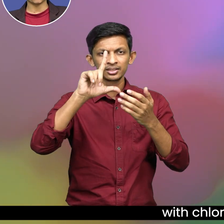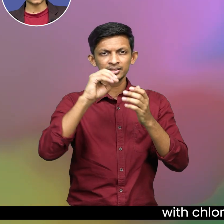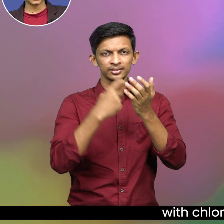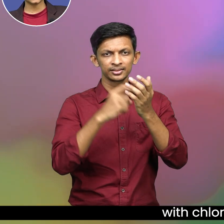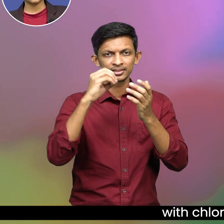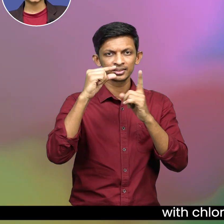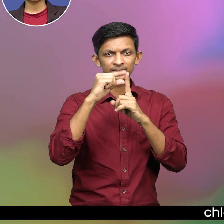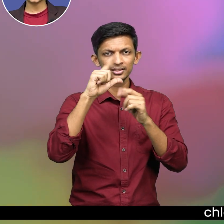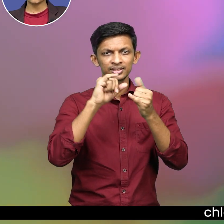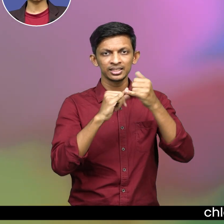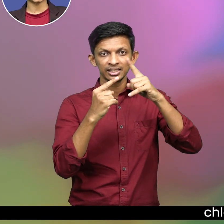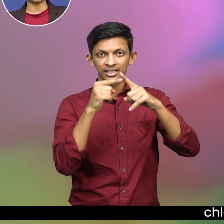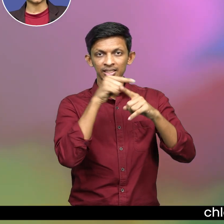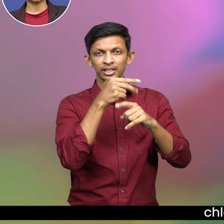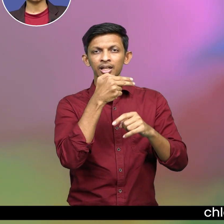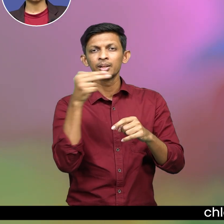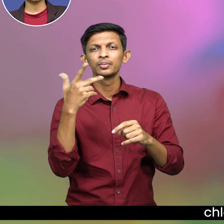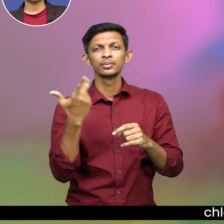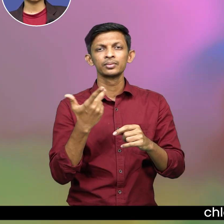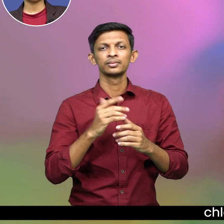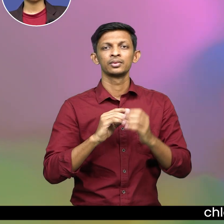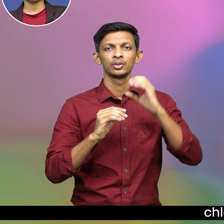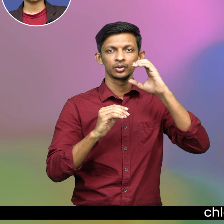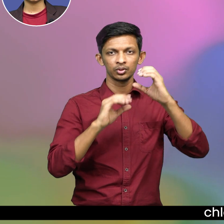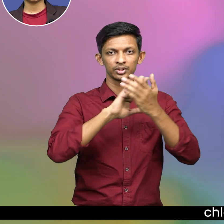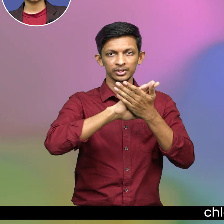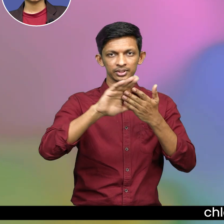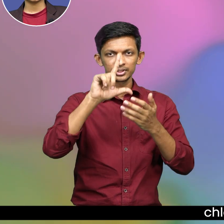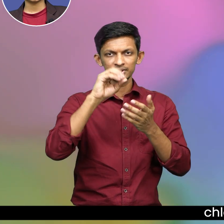is called as chlorenchyma.